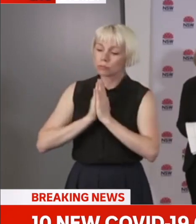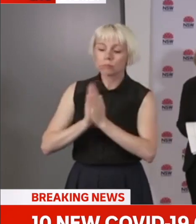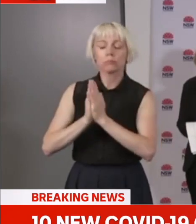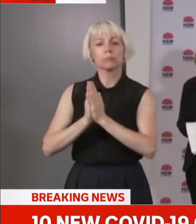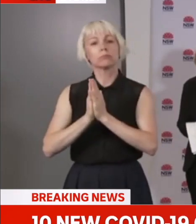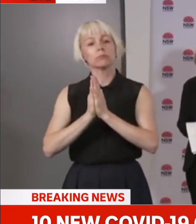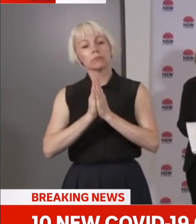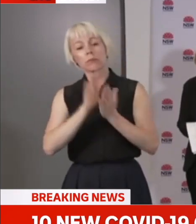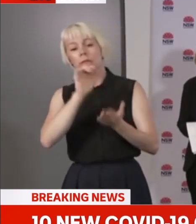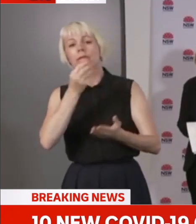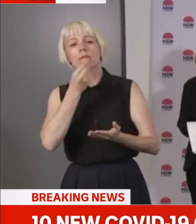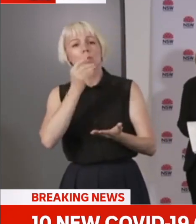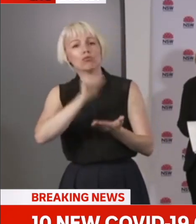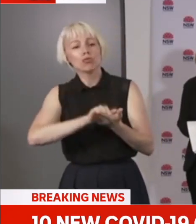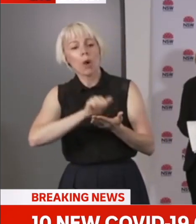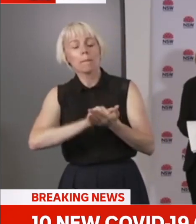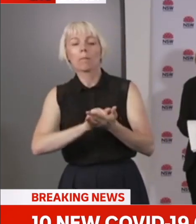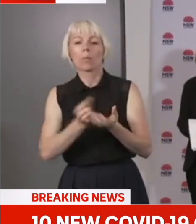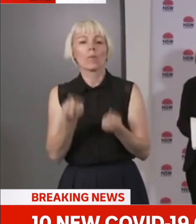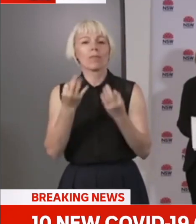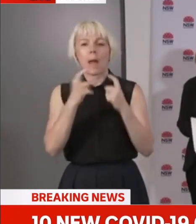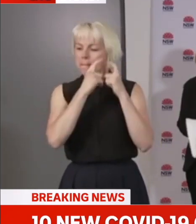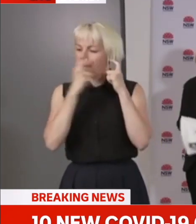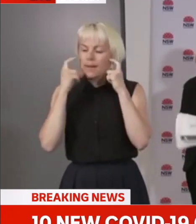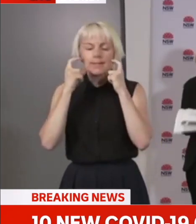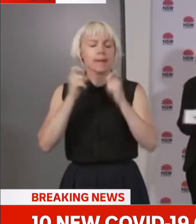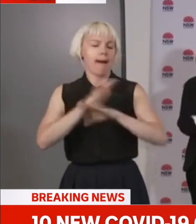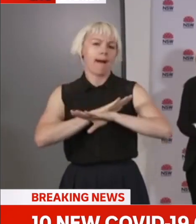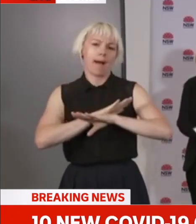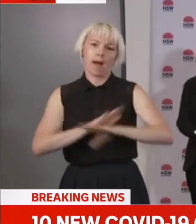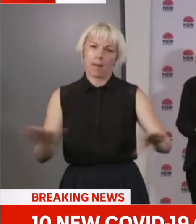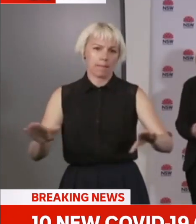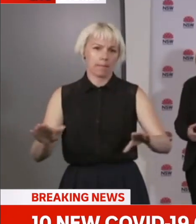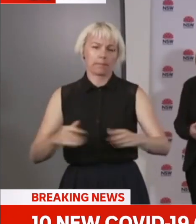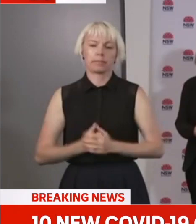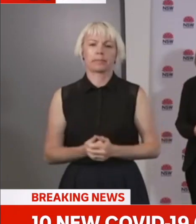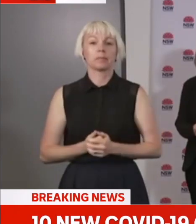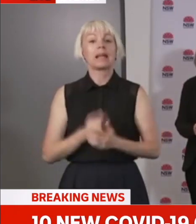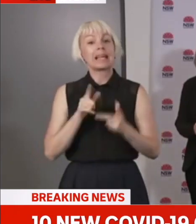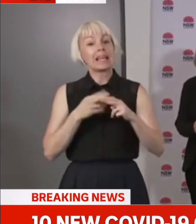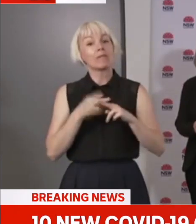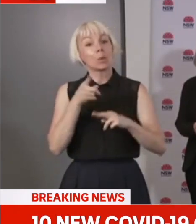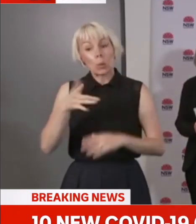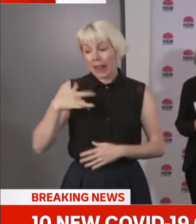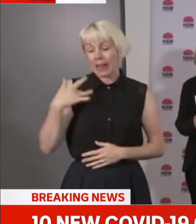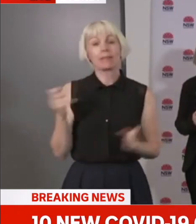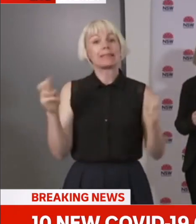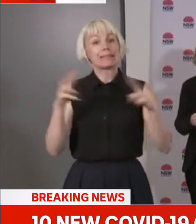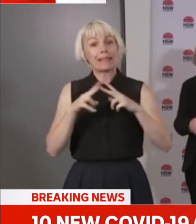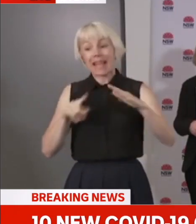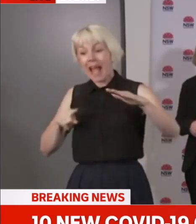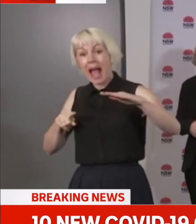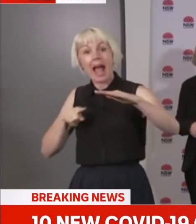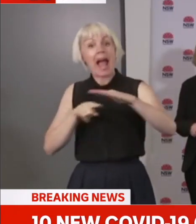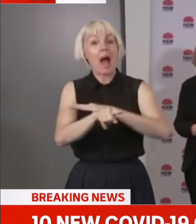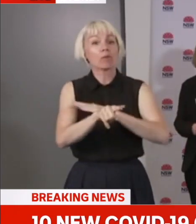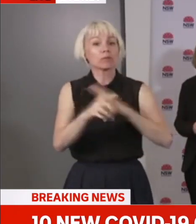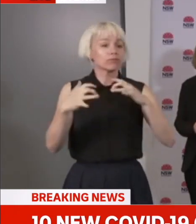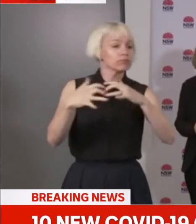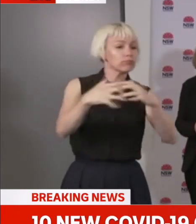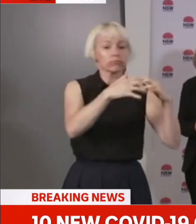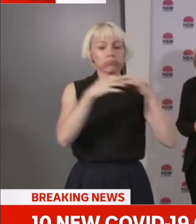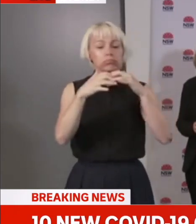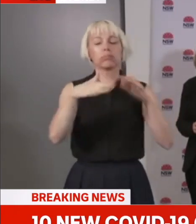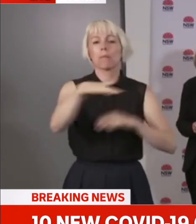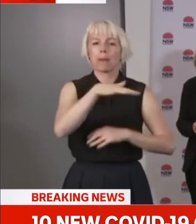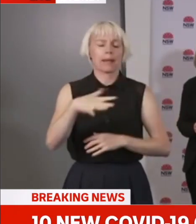wearing a mask. It will just be crazy if people are undertaking those activities without wearing a mask, because the harder all of